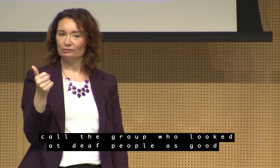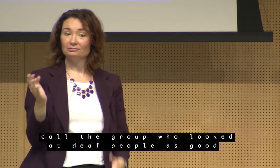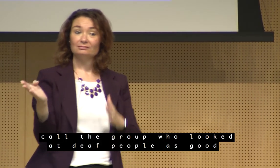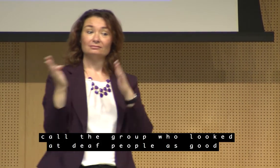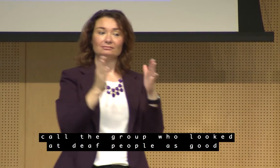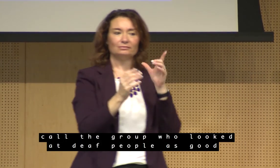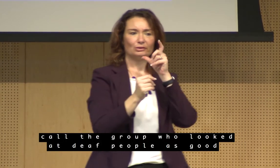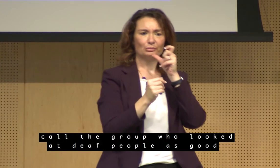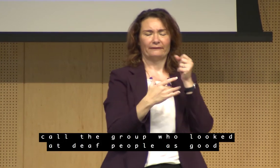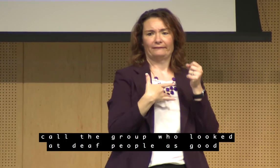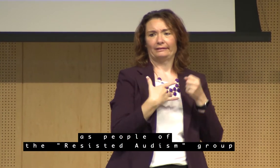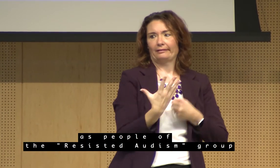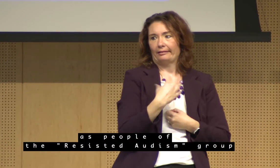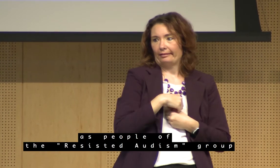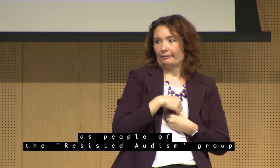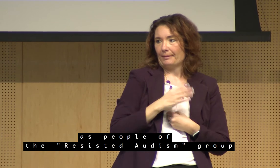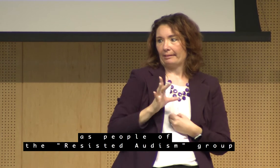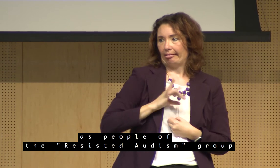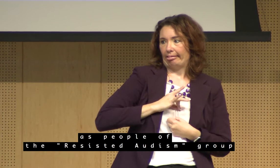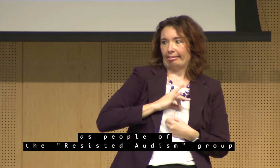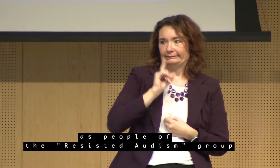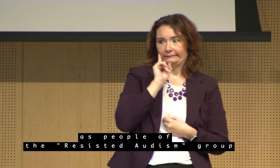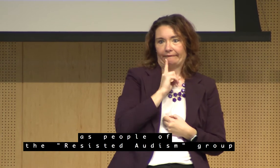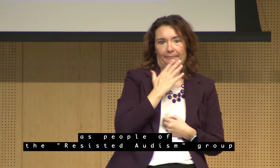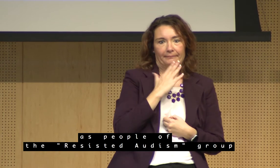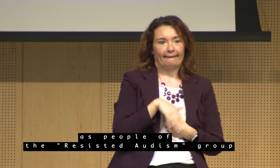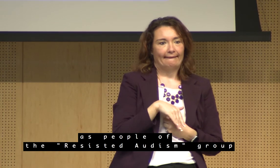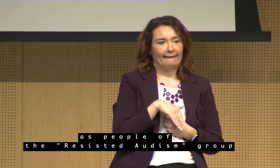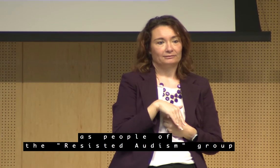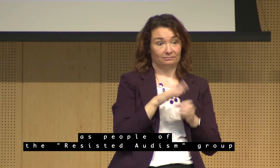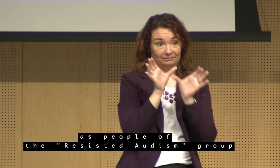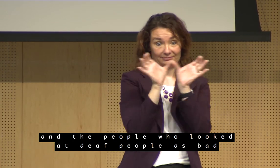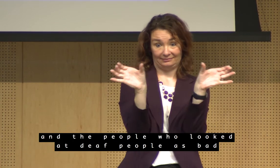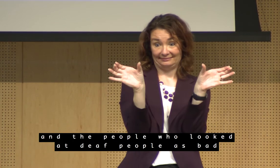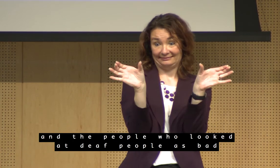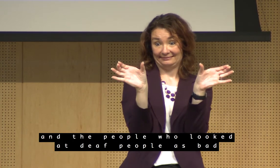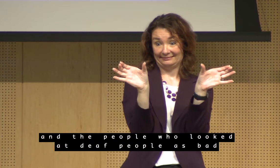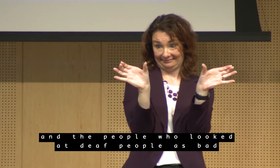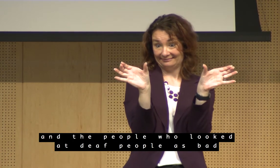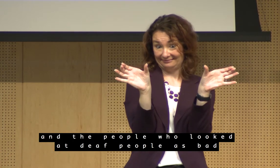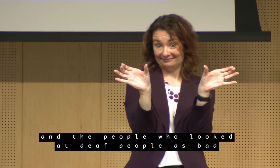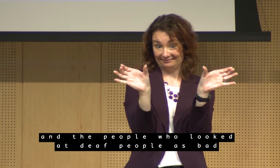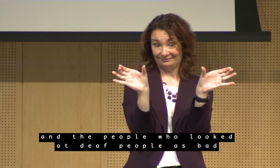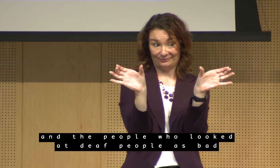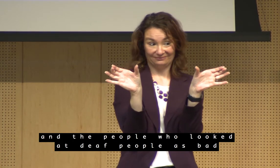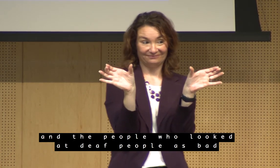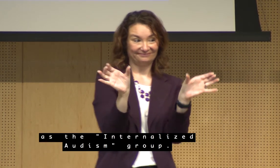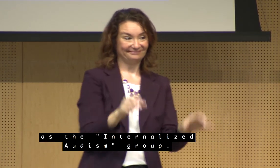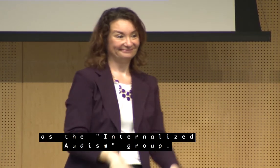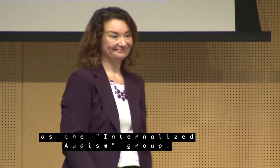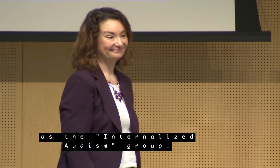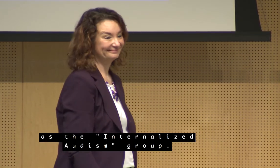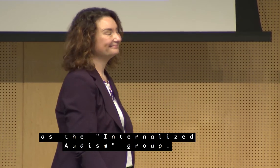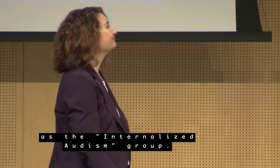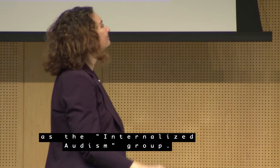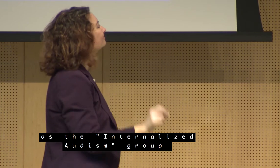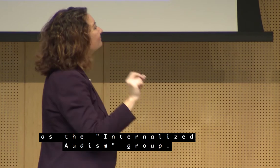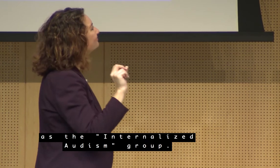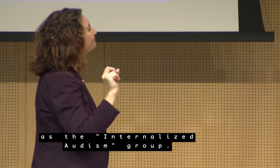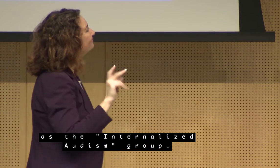people as good as people at the resisted autism group, and the people who looked at deaf people as bad as the internalized autism group.